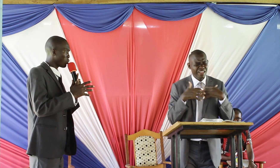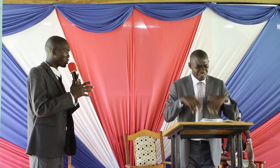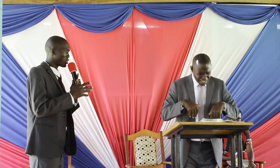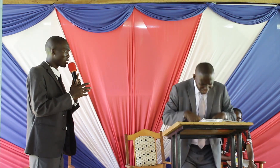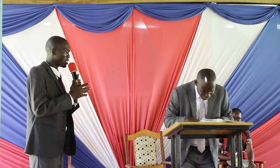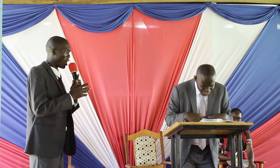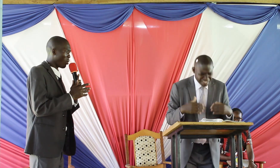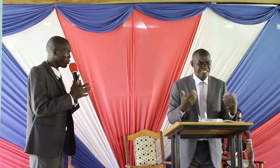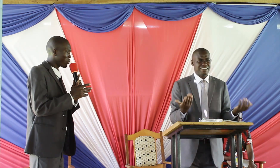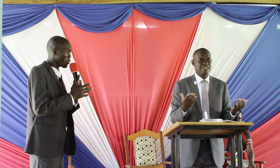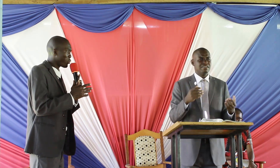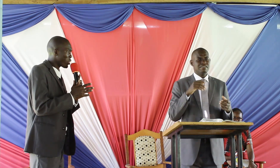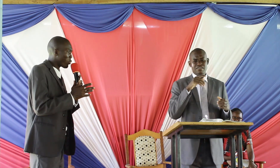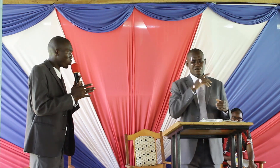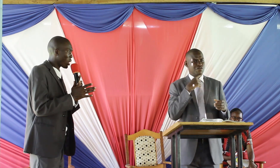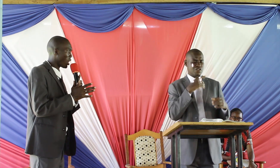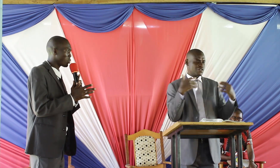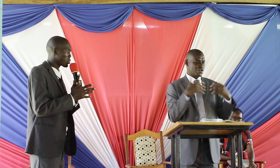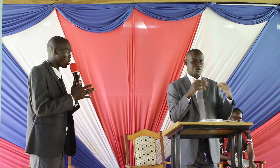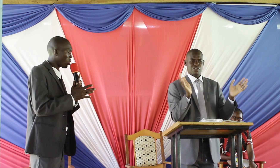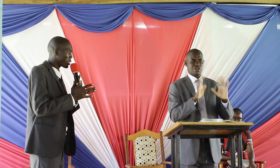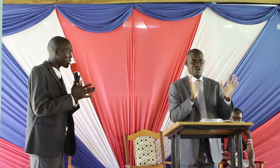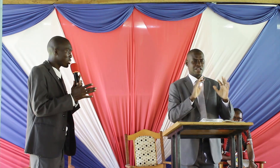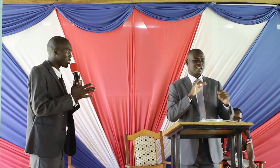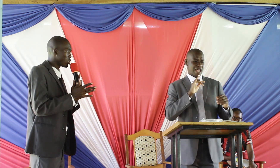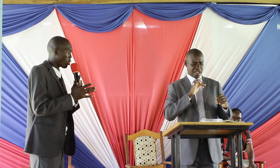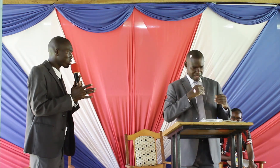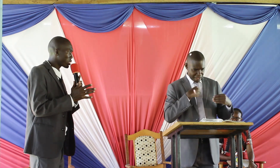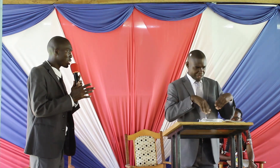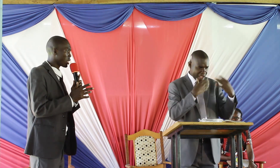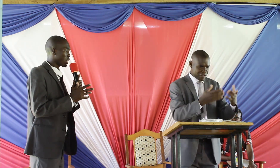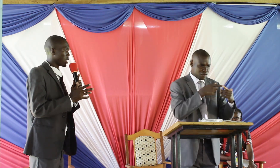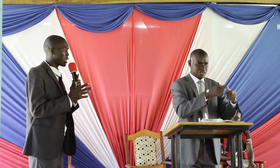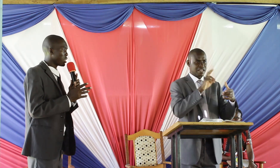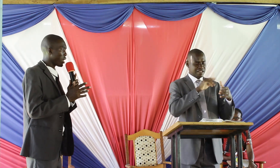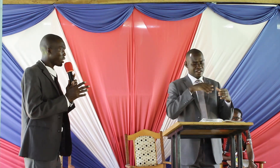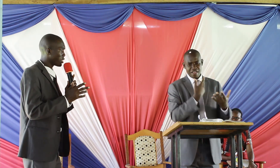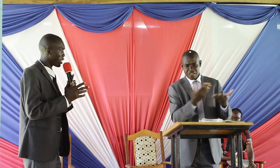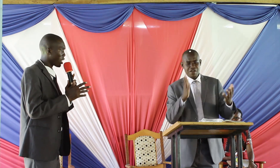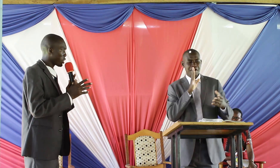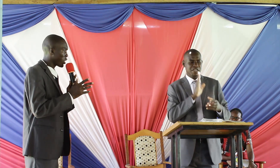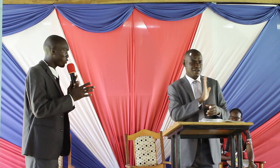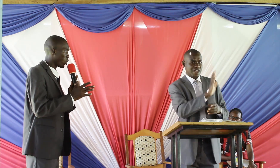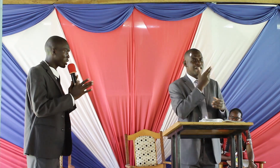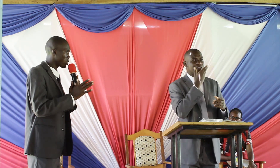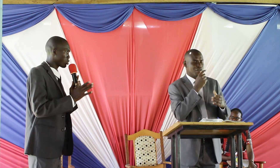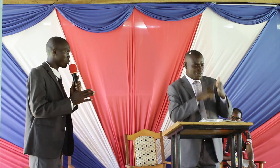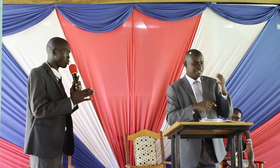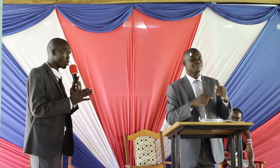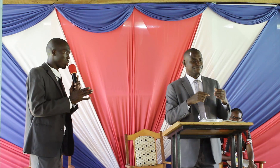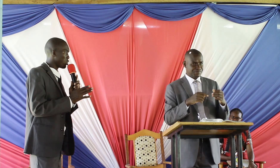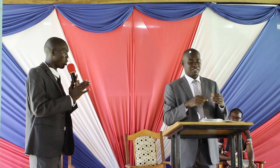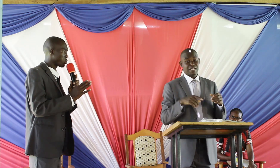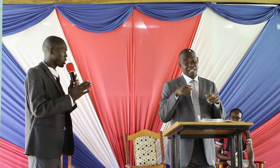But he was now fearful and was all that shocked. Then he said, I will give all this to